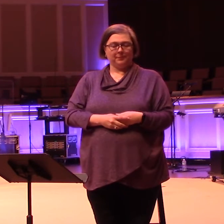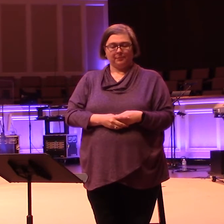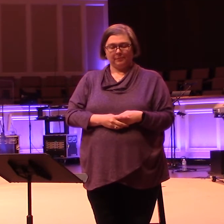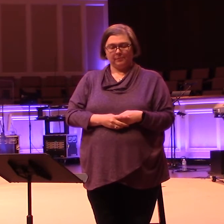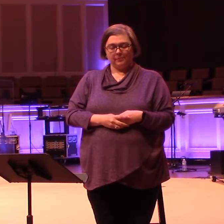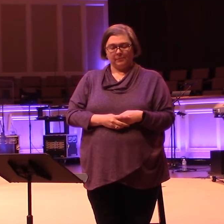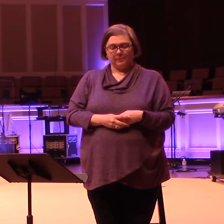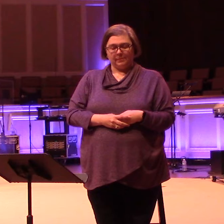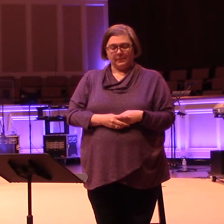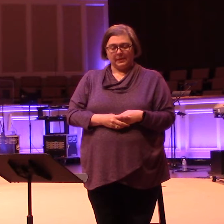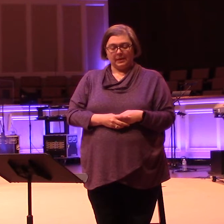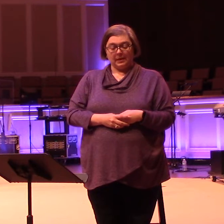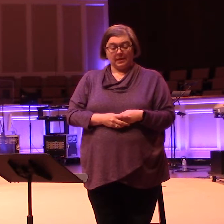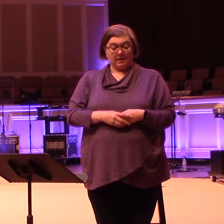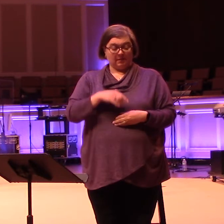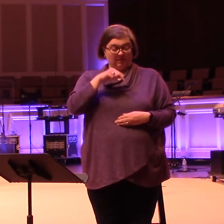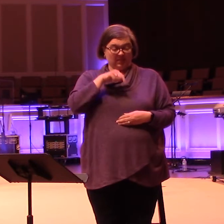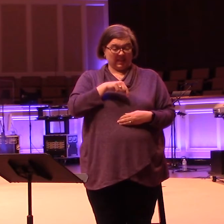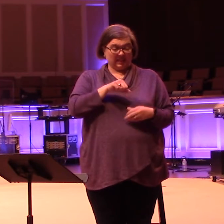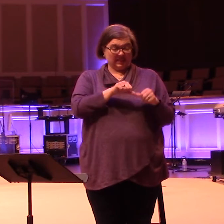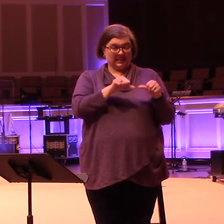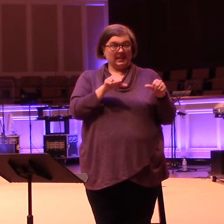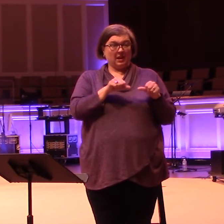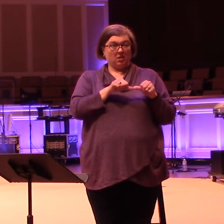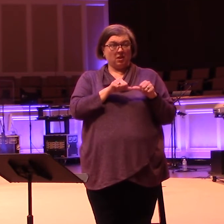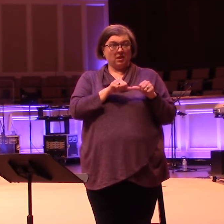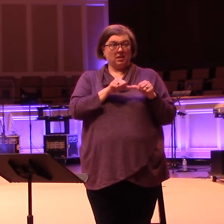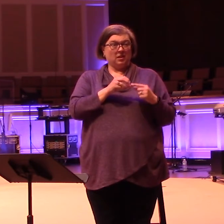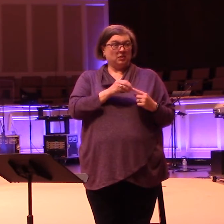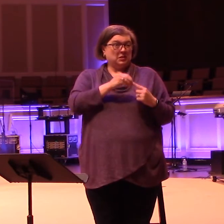And if this is an area of a special struggle for you,